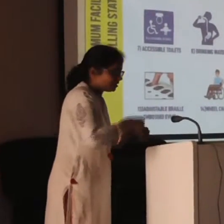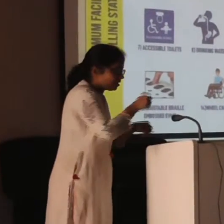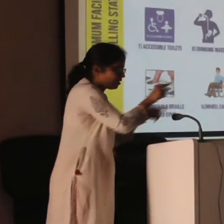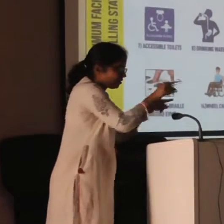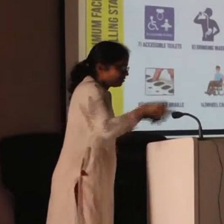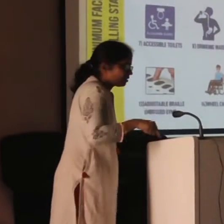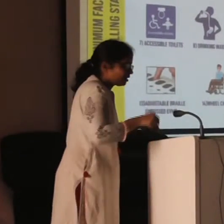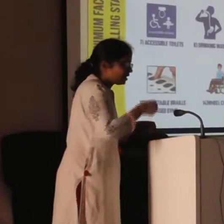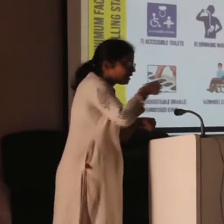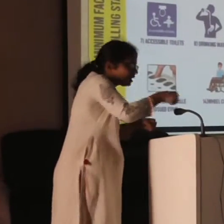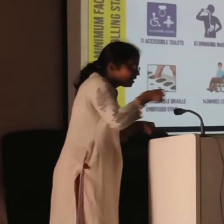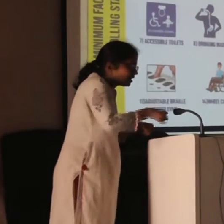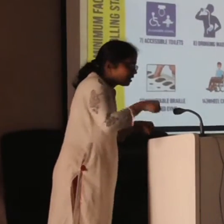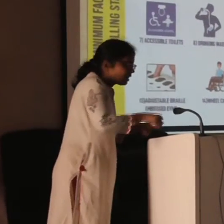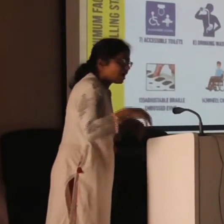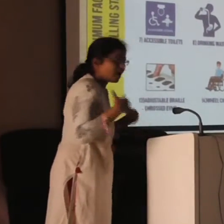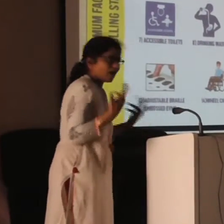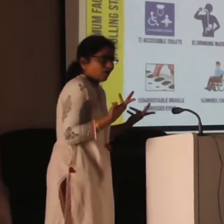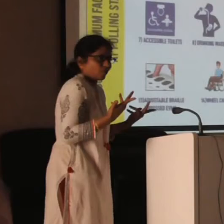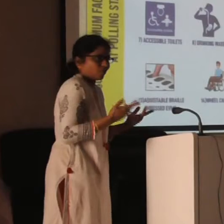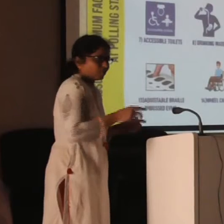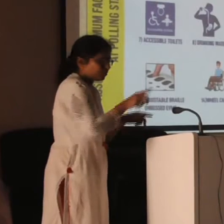booth volunteers,